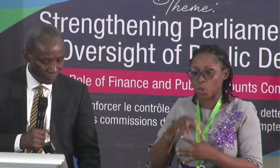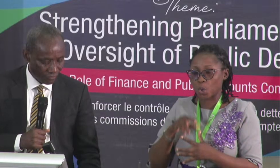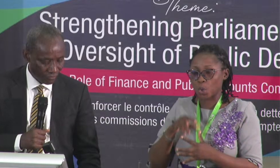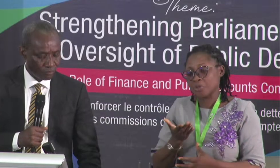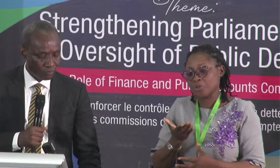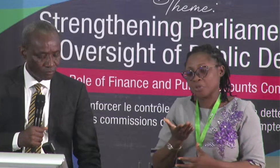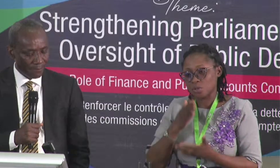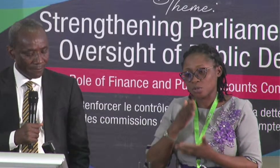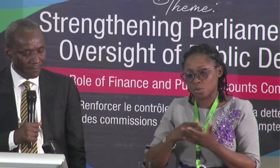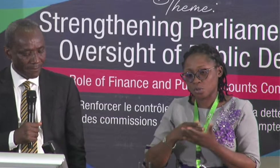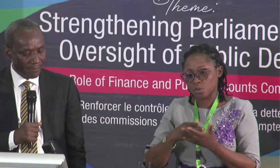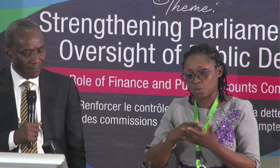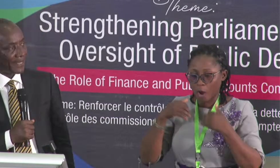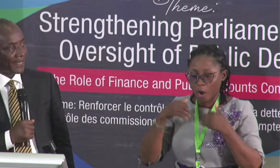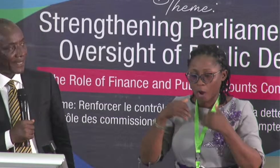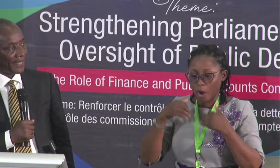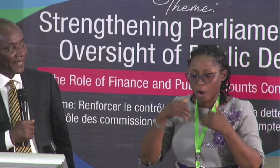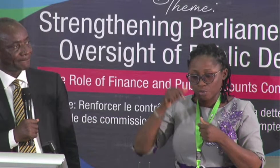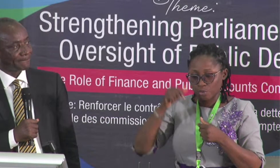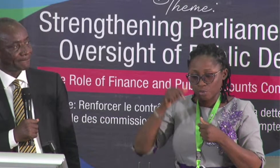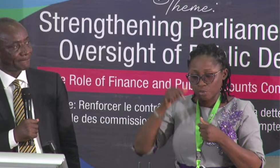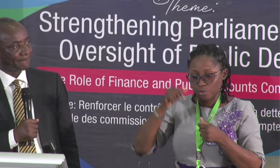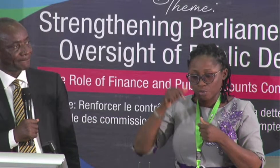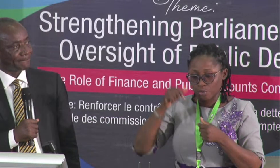have to bear in mind. Next slide. Okay.